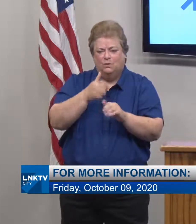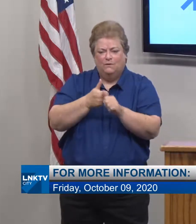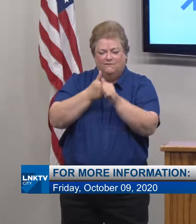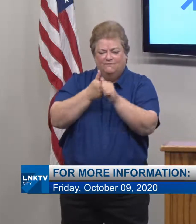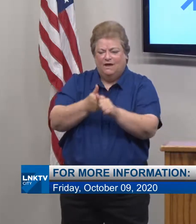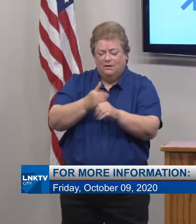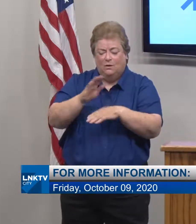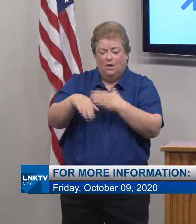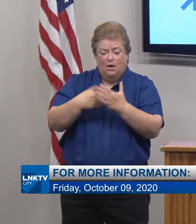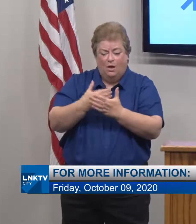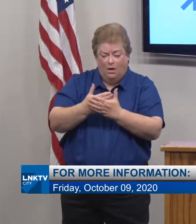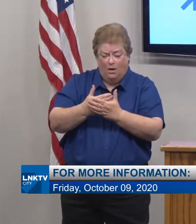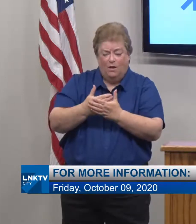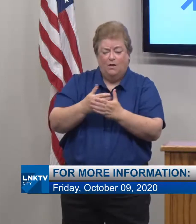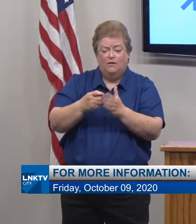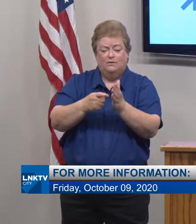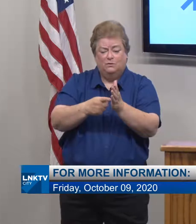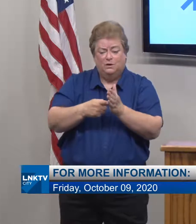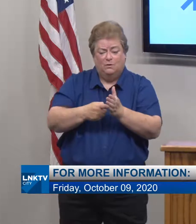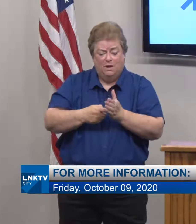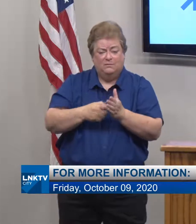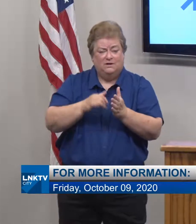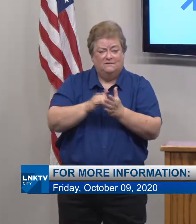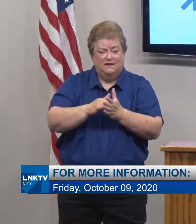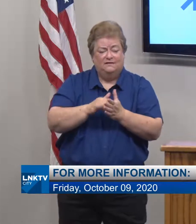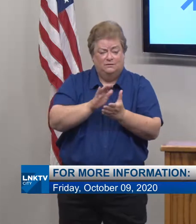safety measures that the schools have in place.